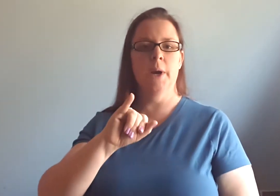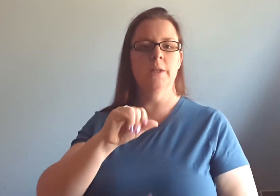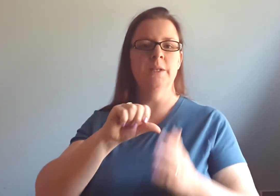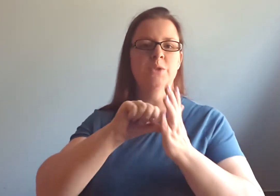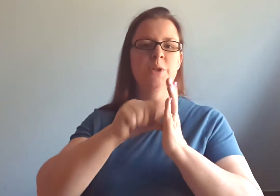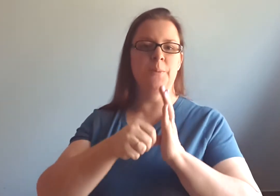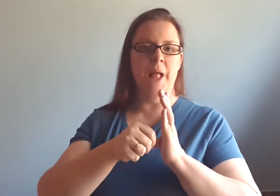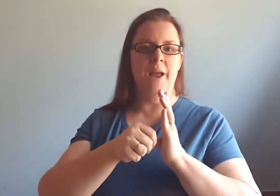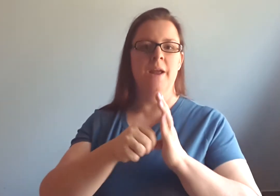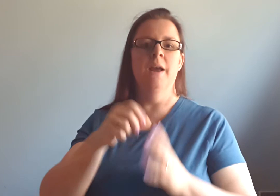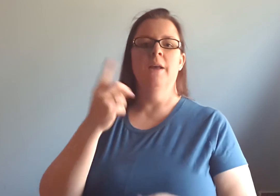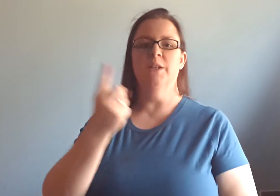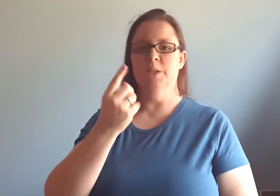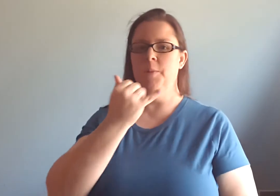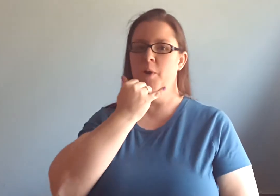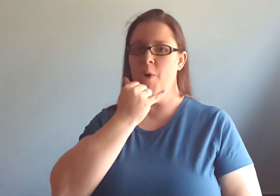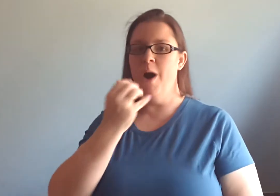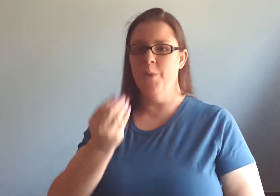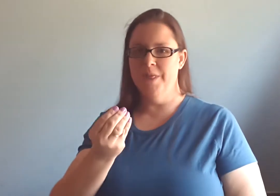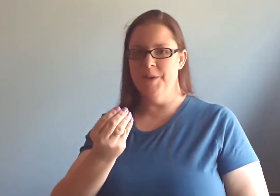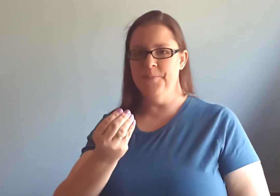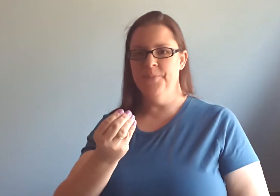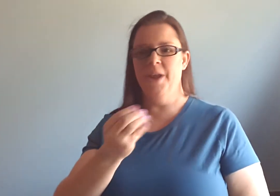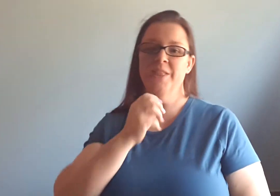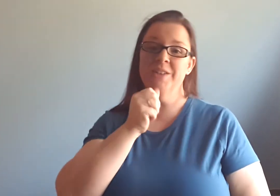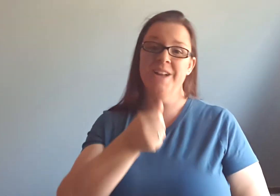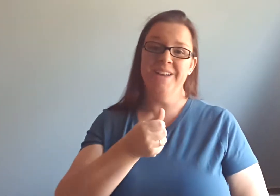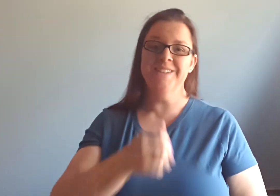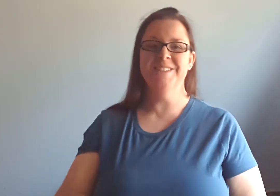impaired tends to imply there's something wrong with them, and there's not. So